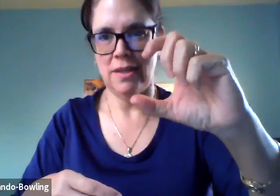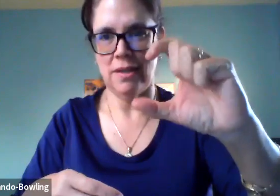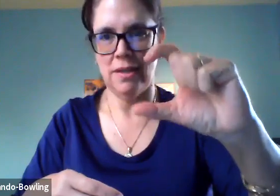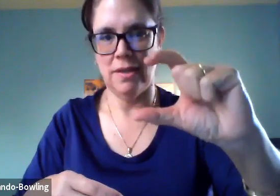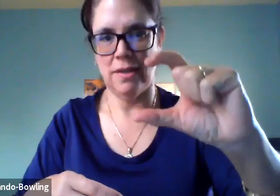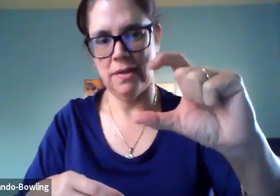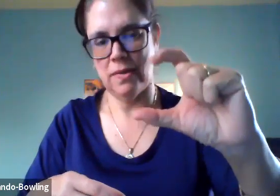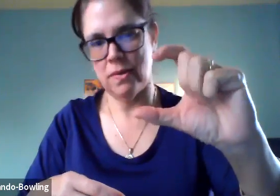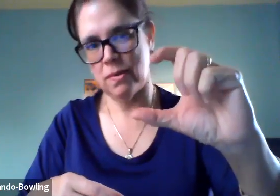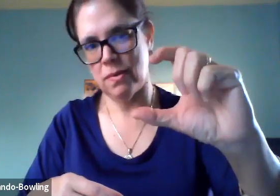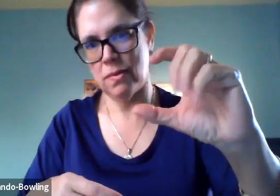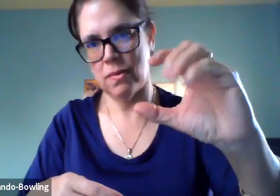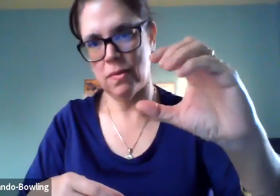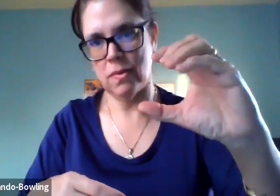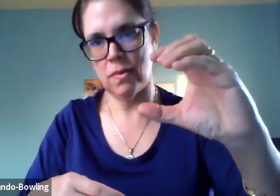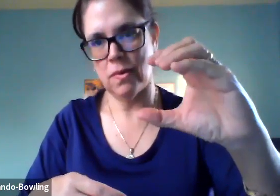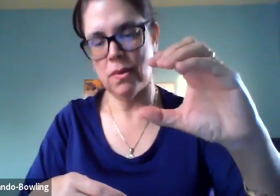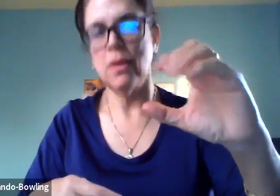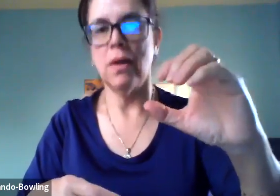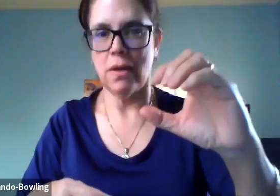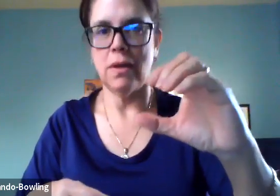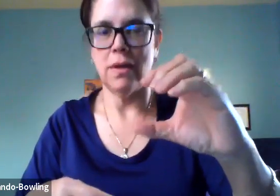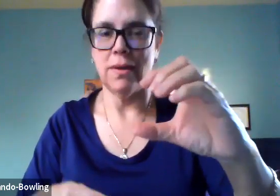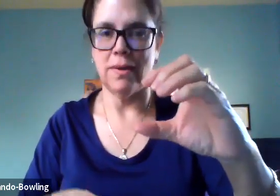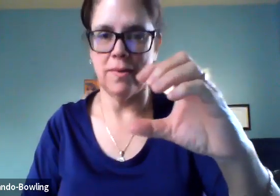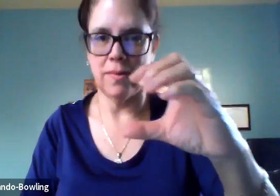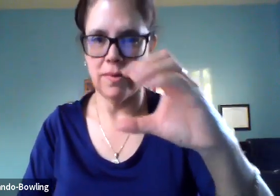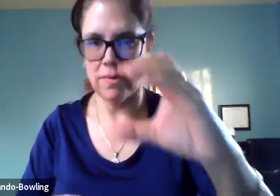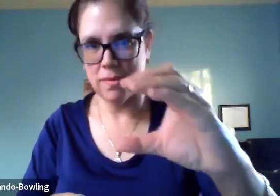All your fingers for C, not just your pointer. That's it.